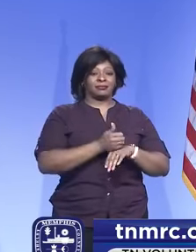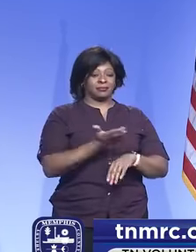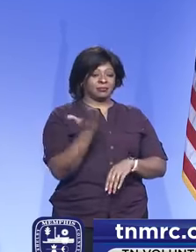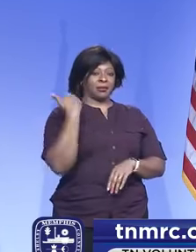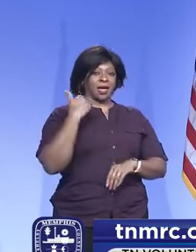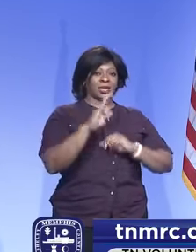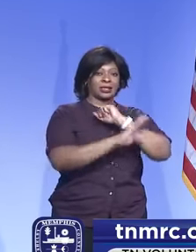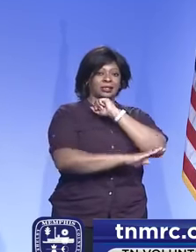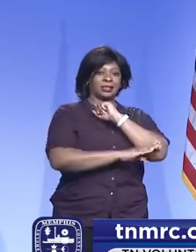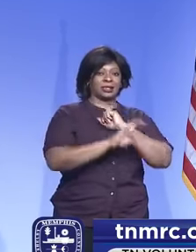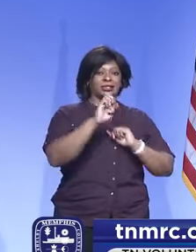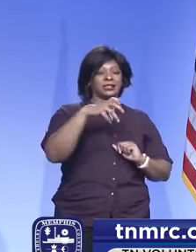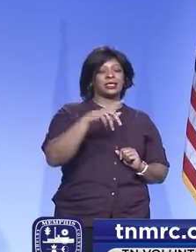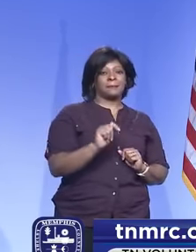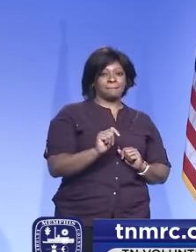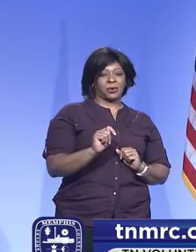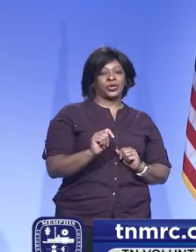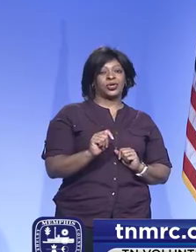September.